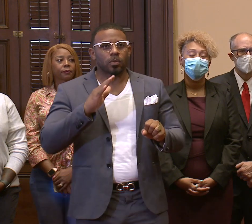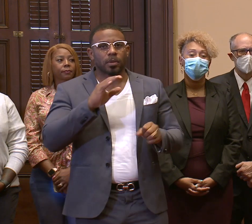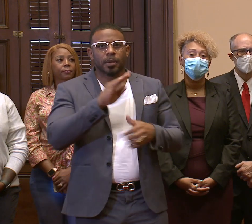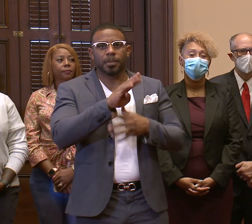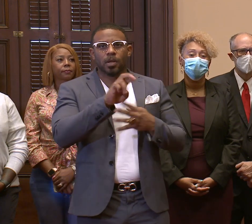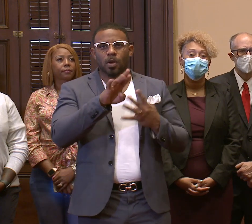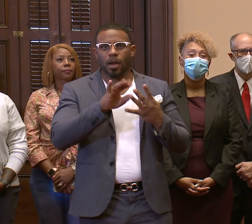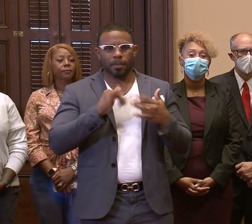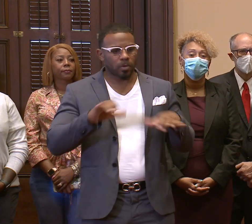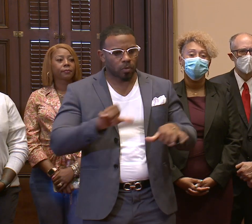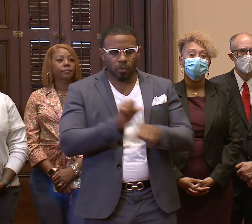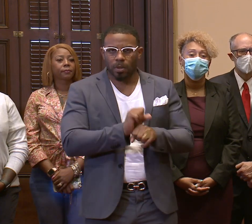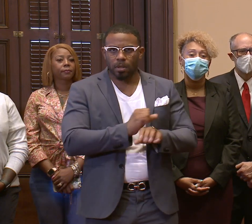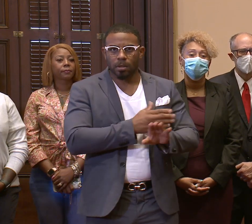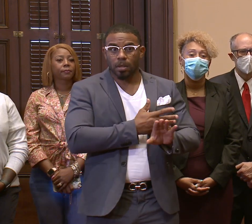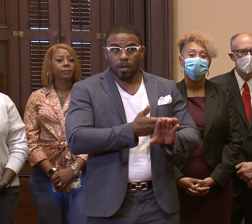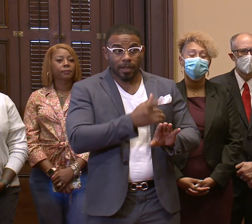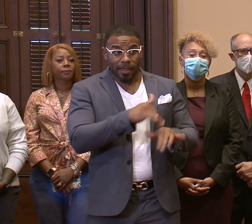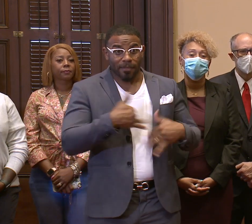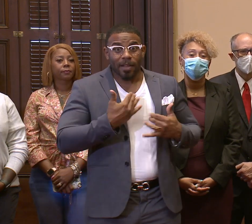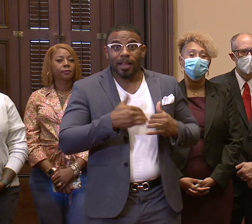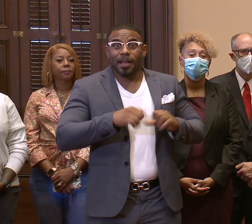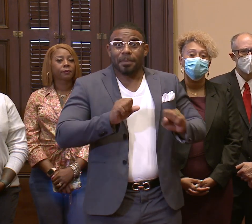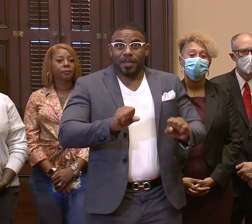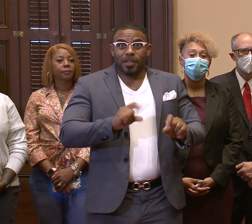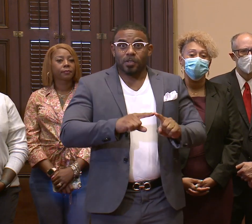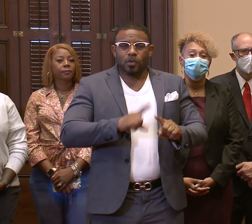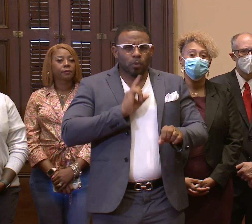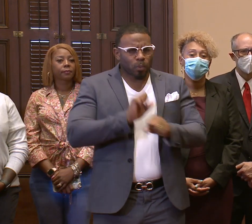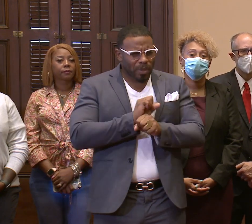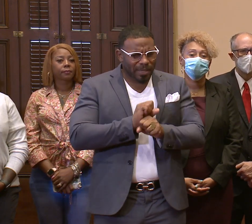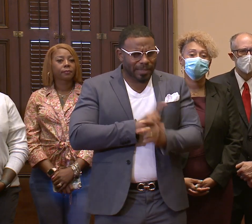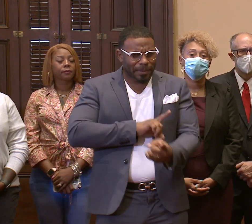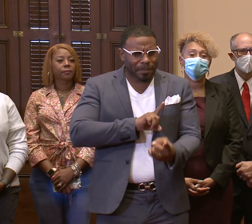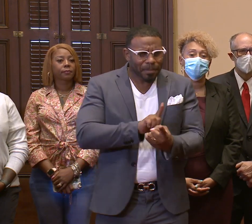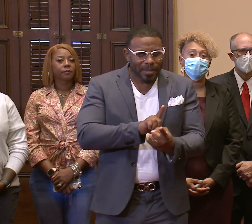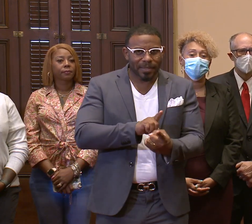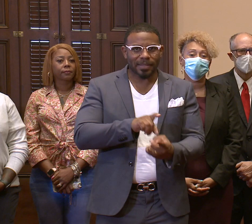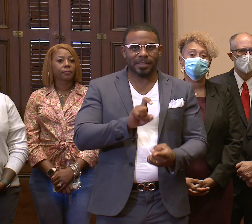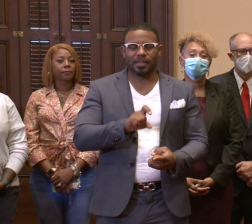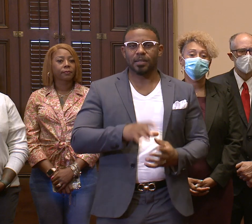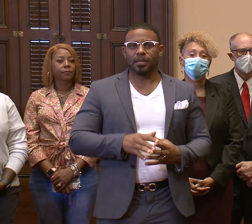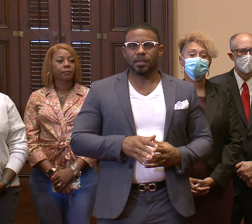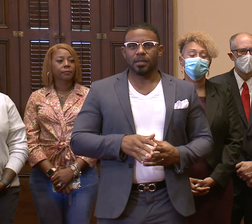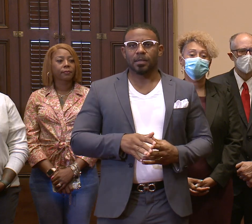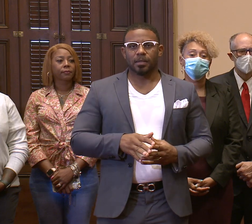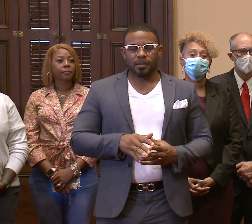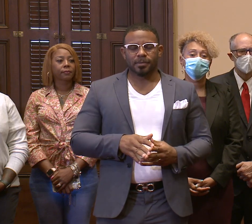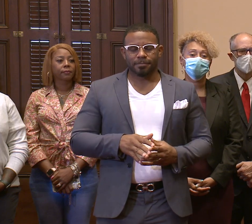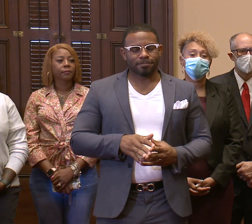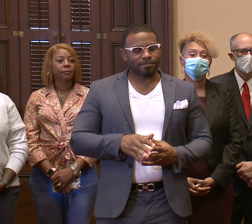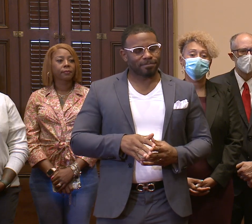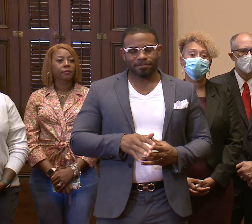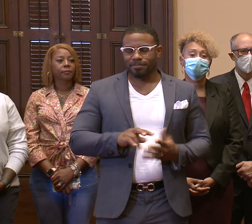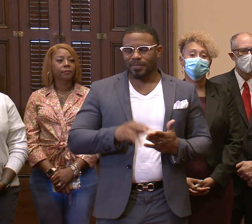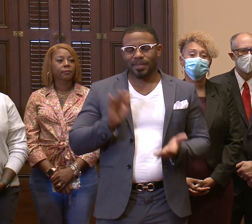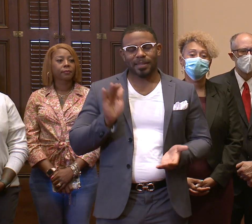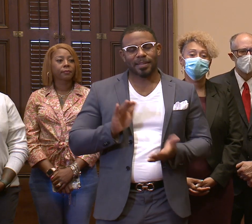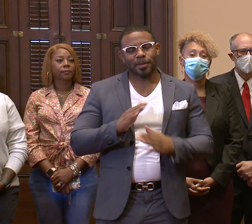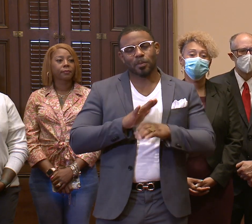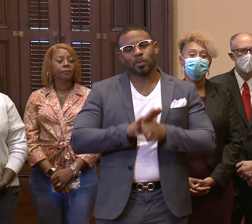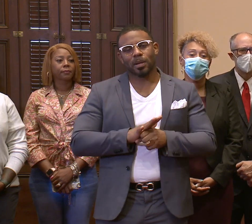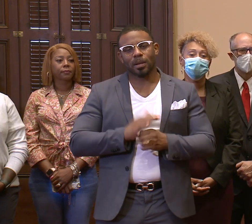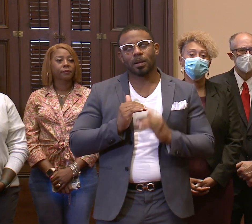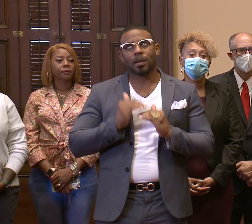has been doing this work, but for them to have capacity to really meet the need. Like the mayor said, it means less pressure on